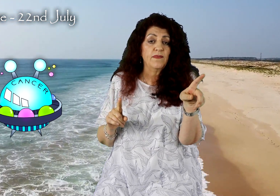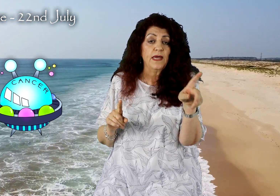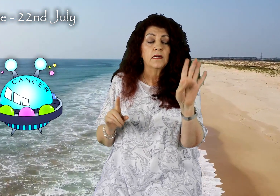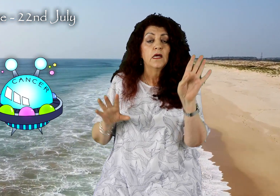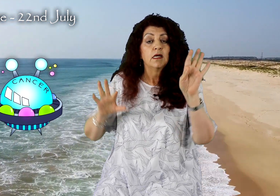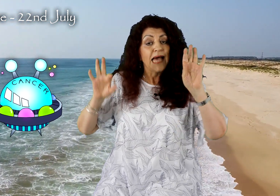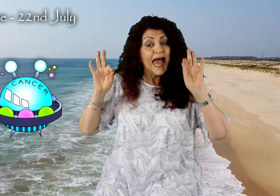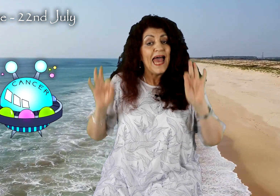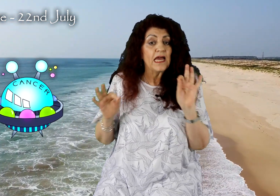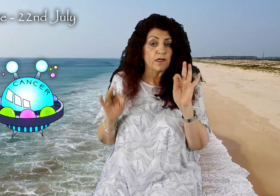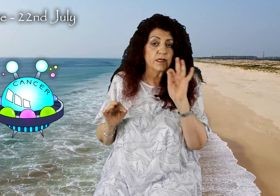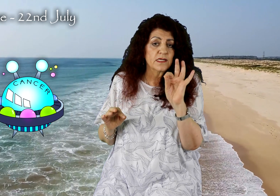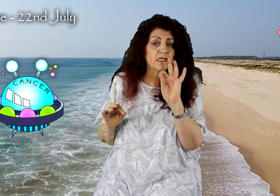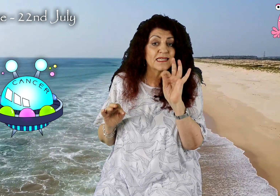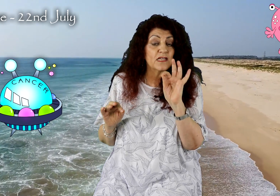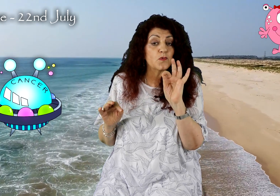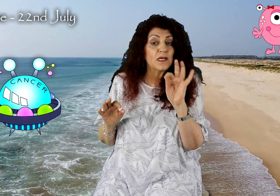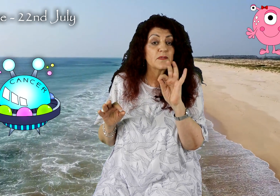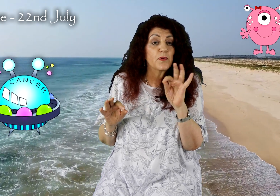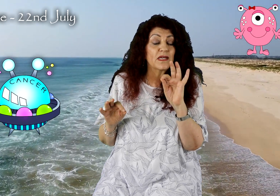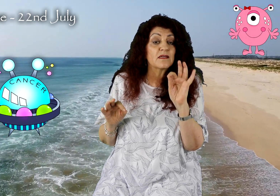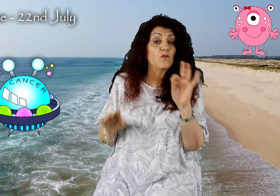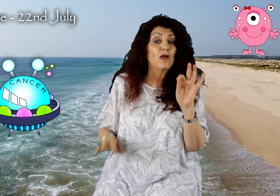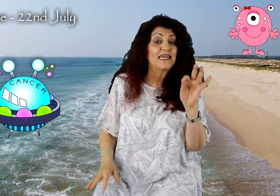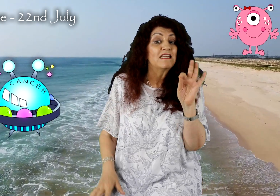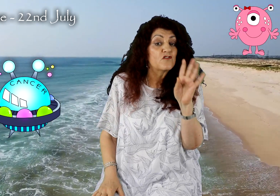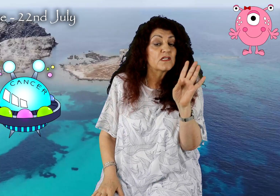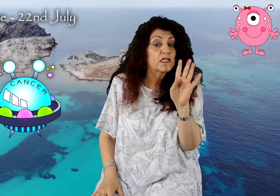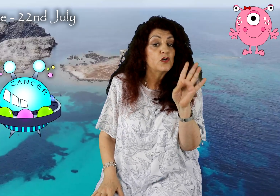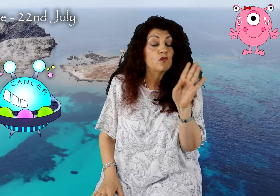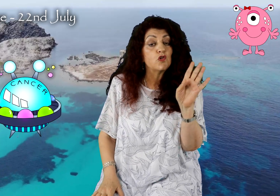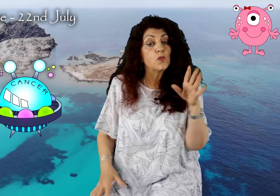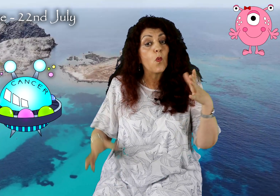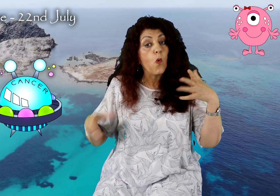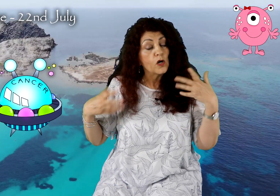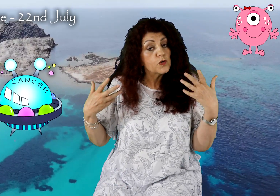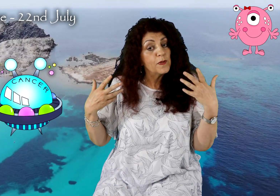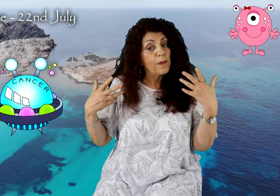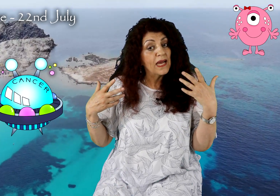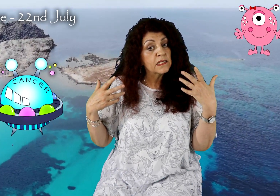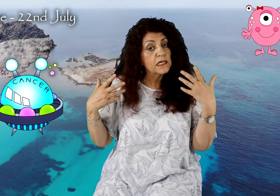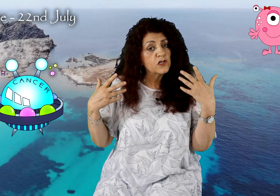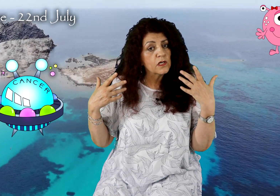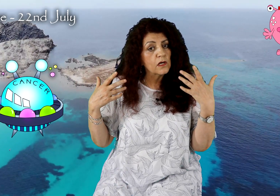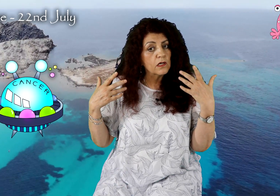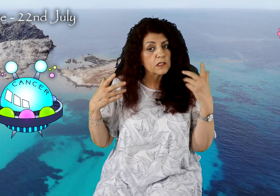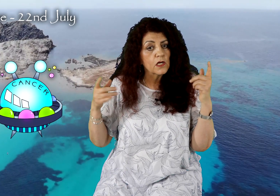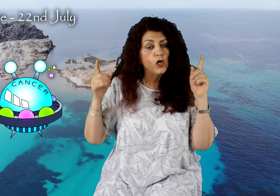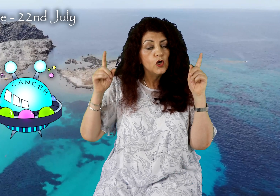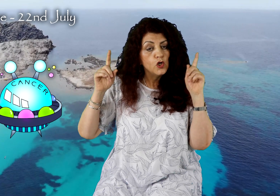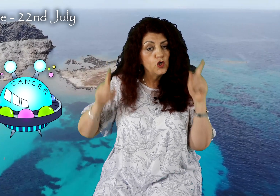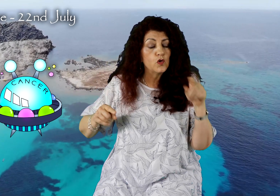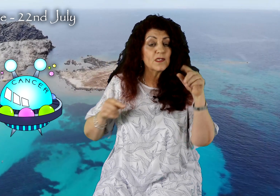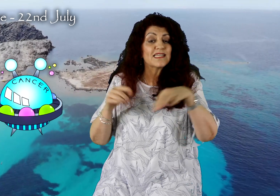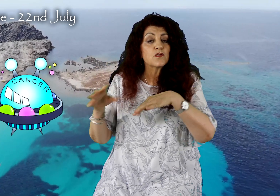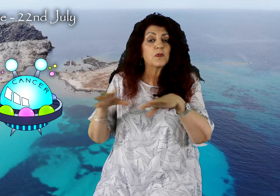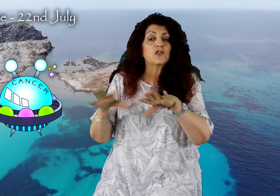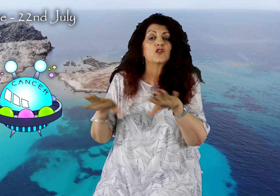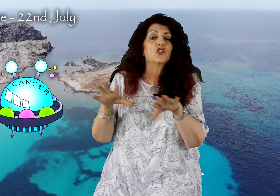that. And since next week is bringing some really interesting news, you will want to be paying attention at last. Use this week's